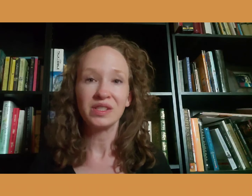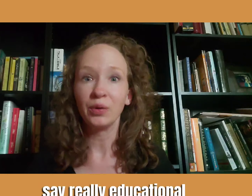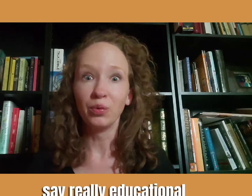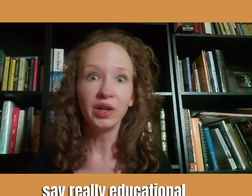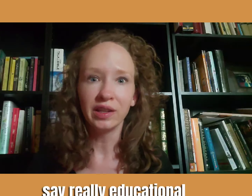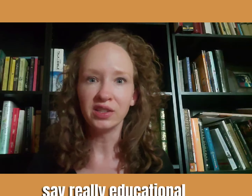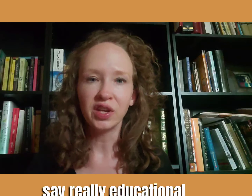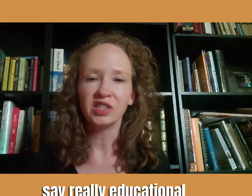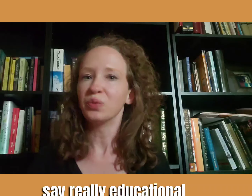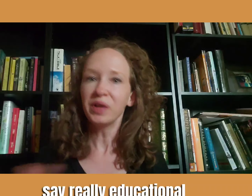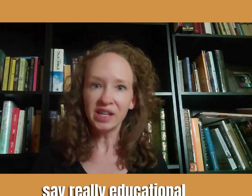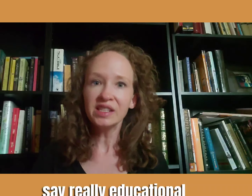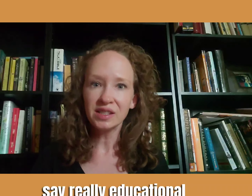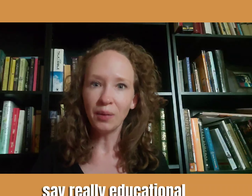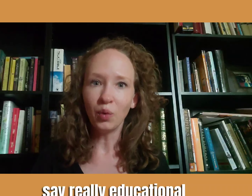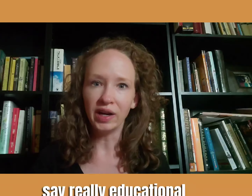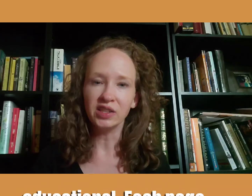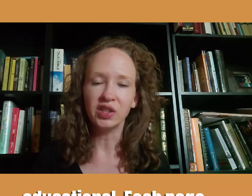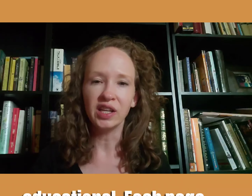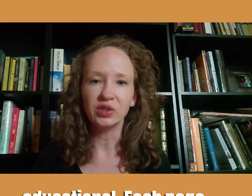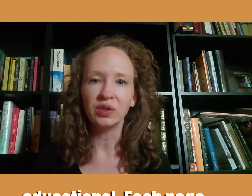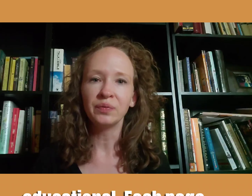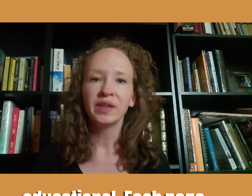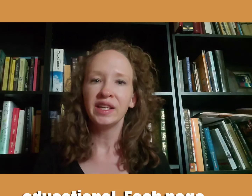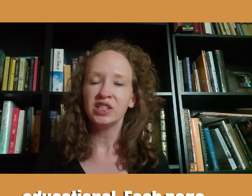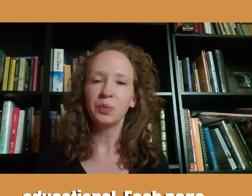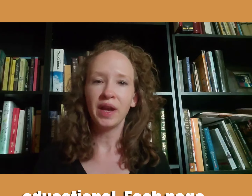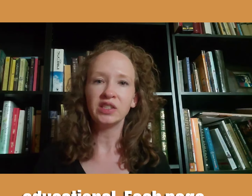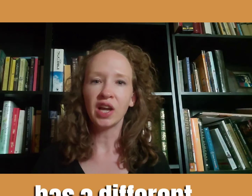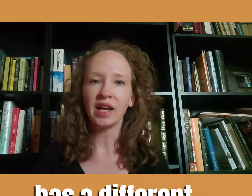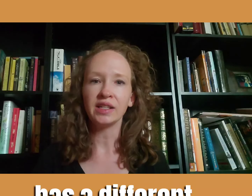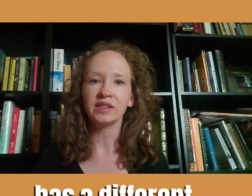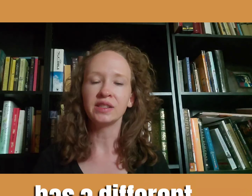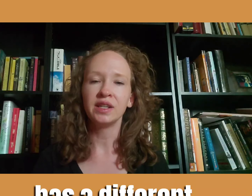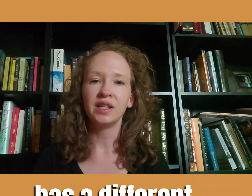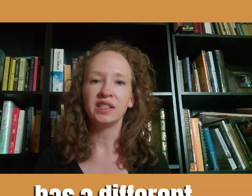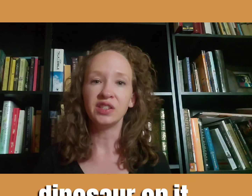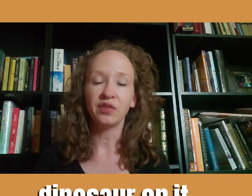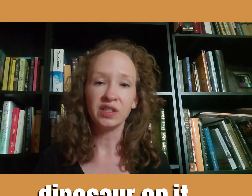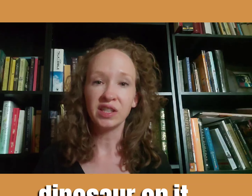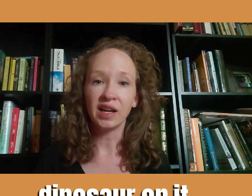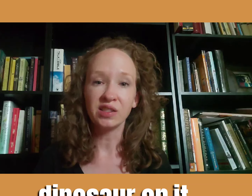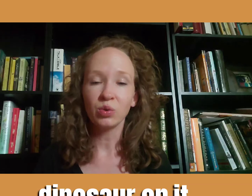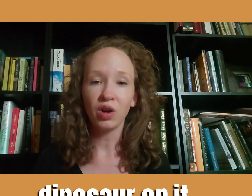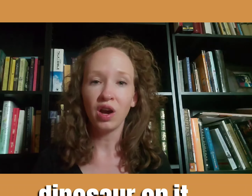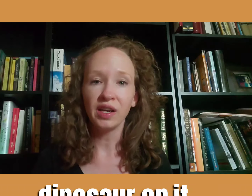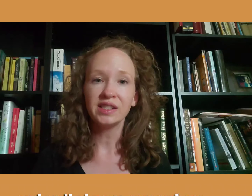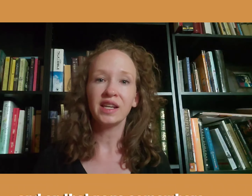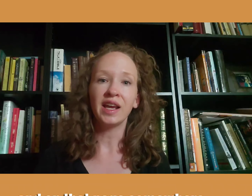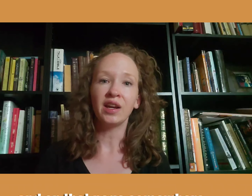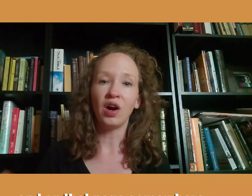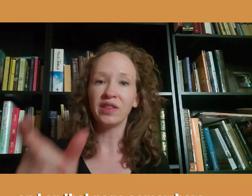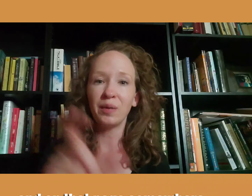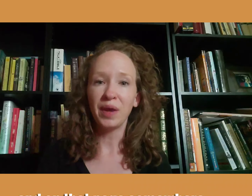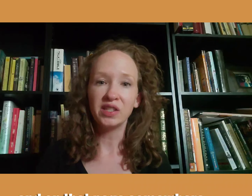say really educational but it is somewhat educational each page has a different dinosaur on it and on that page